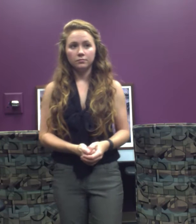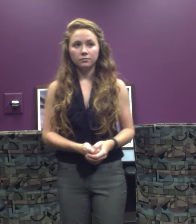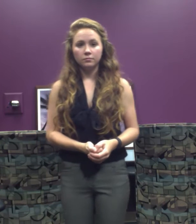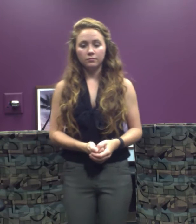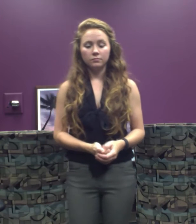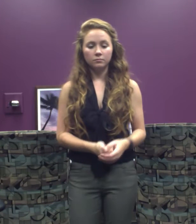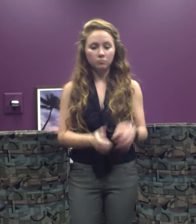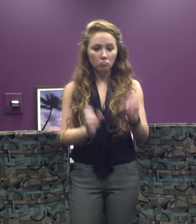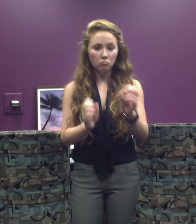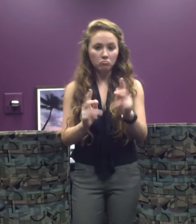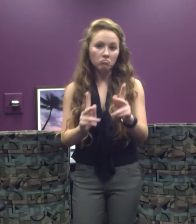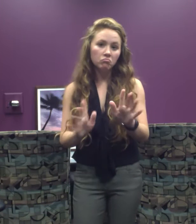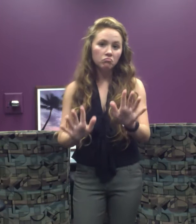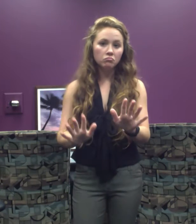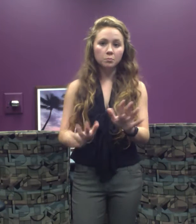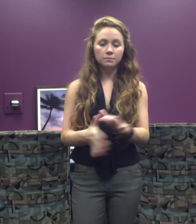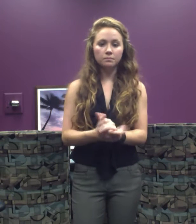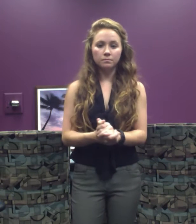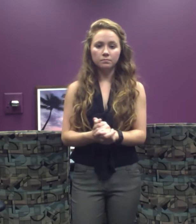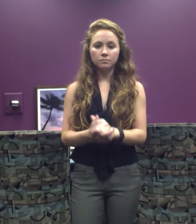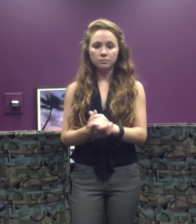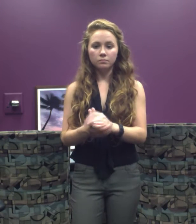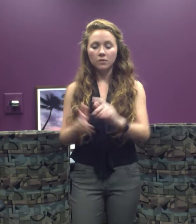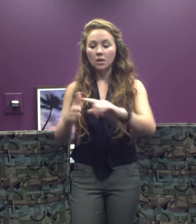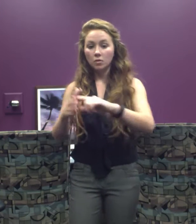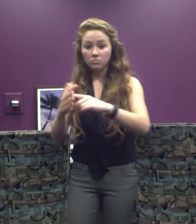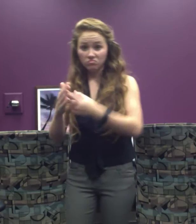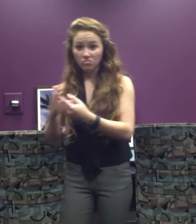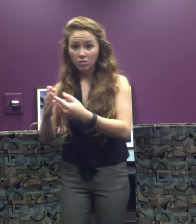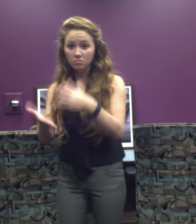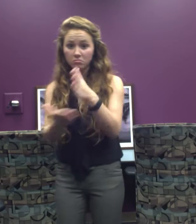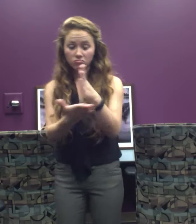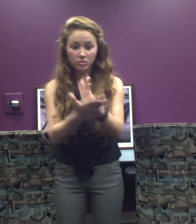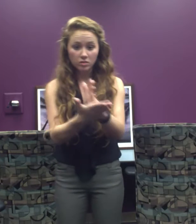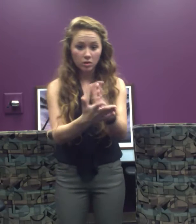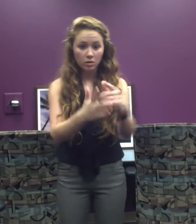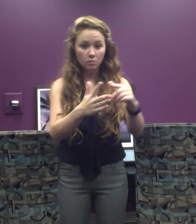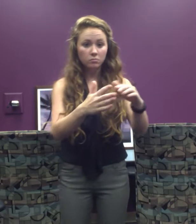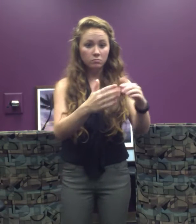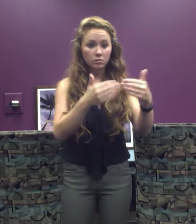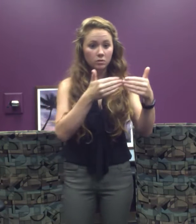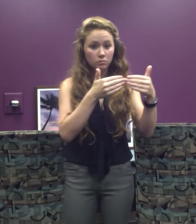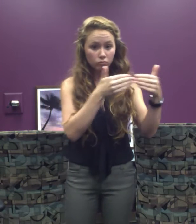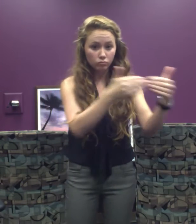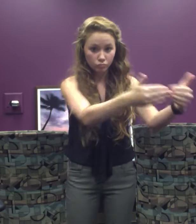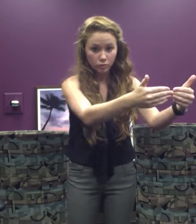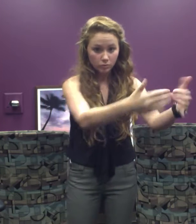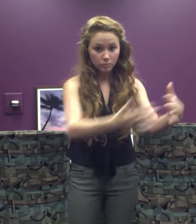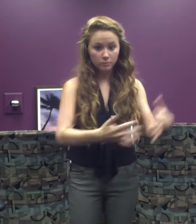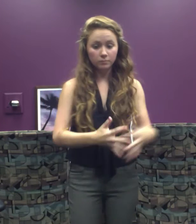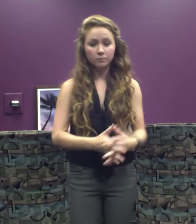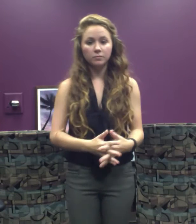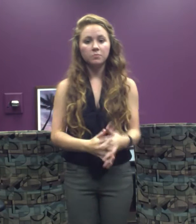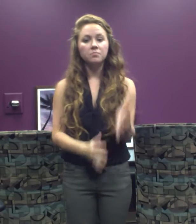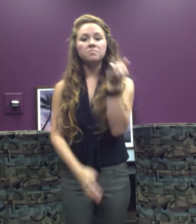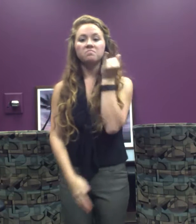Okay. It stops, and it continues. If for some reason your lines